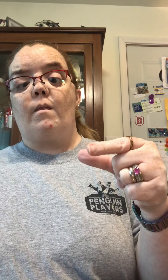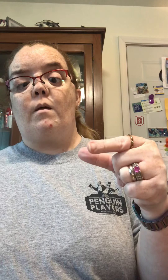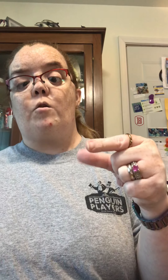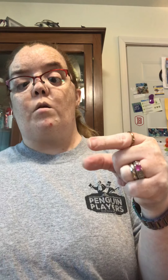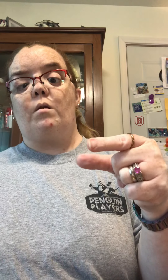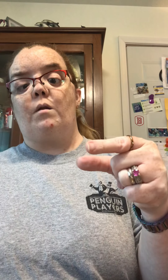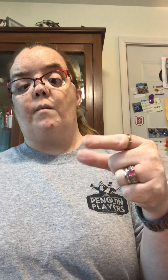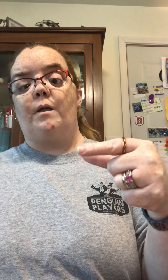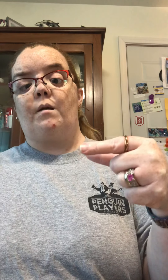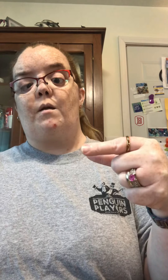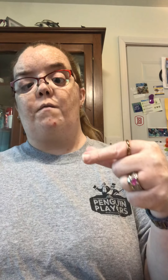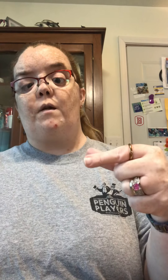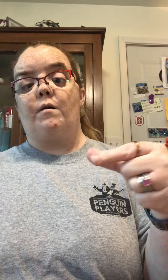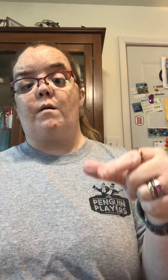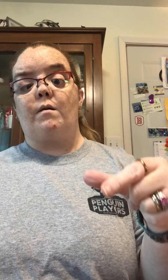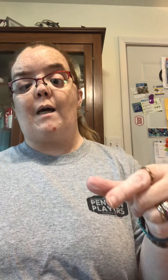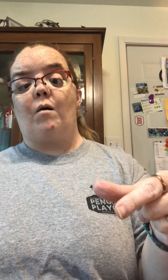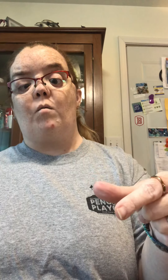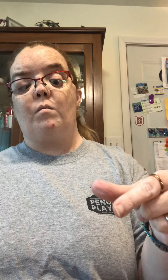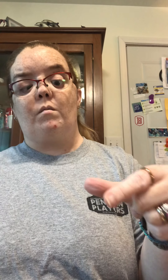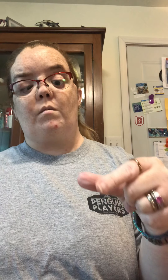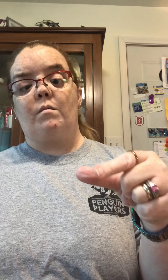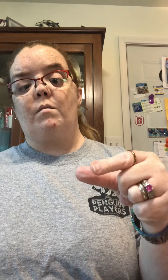It's just a thumb and index finger out.